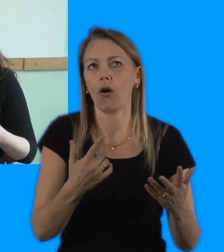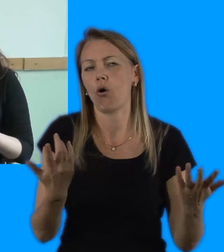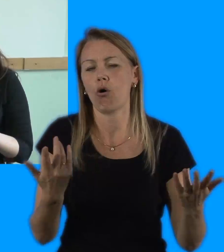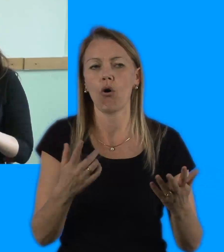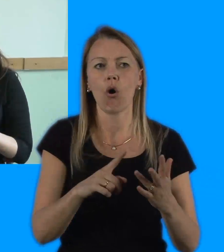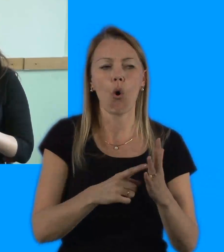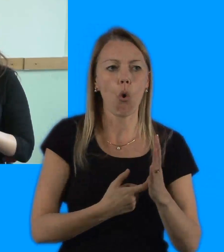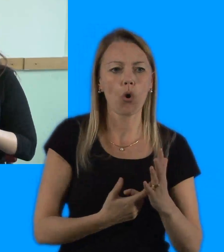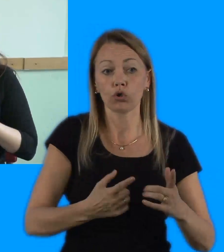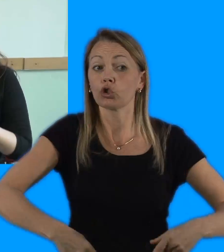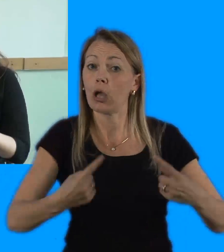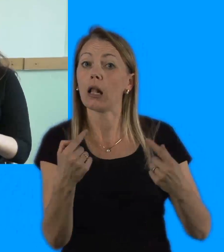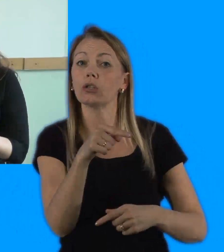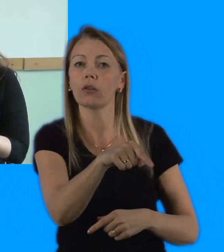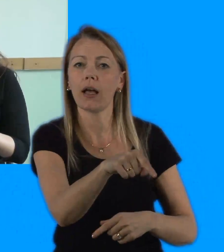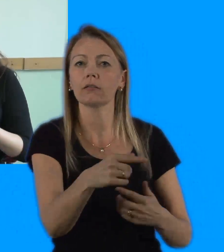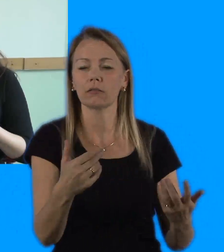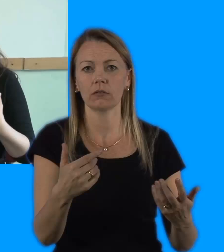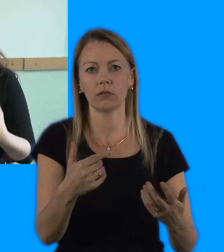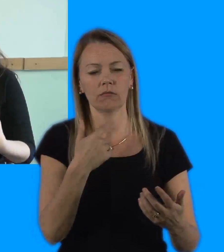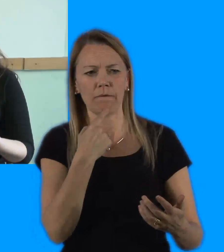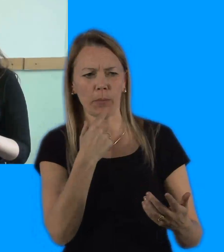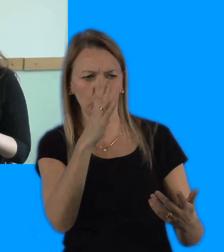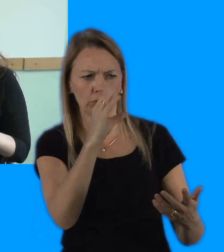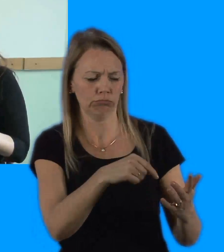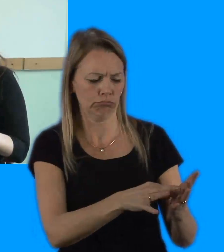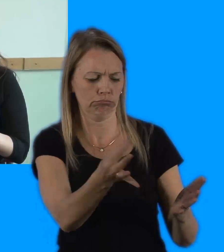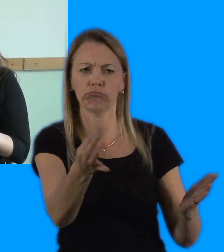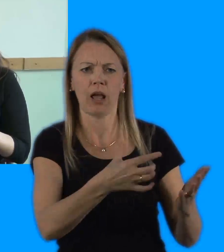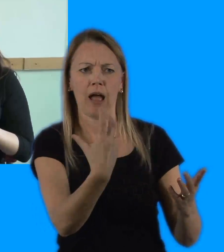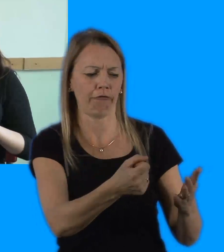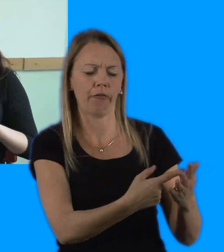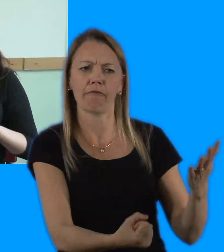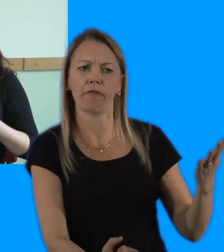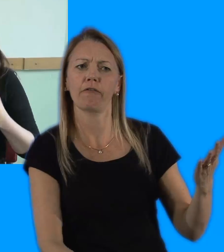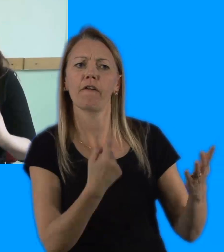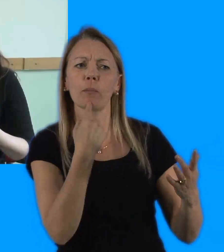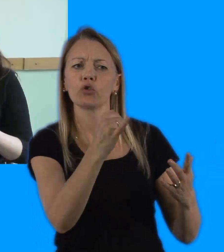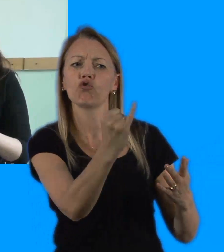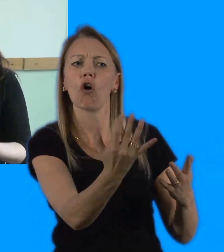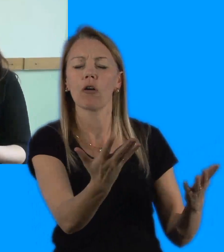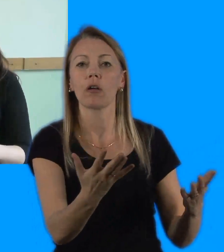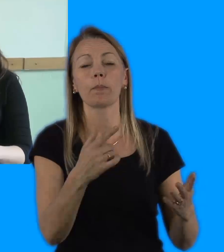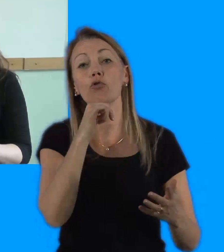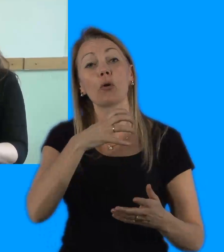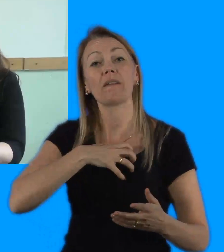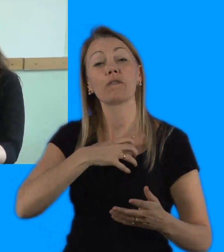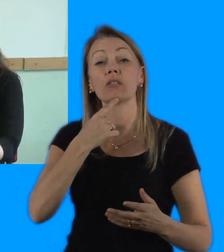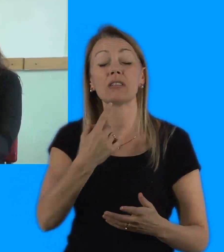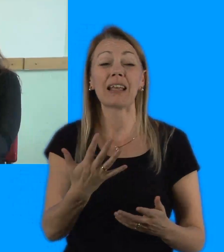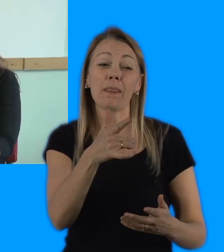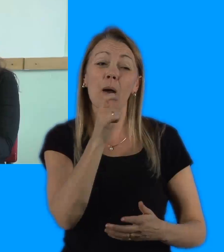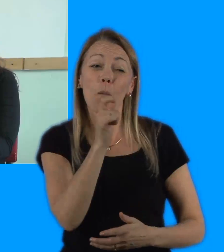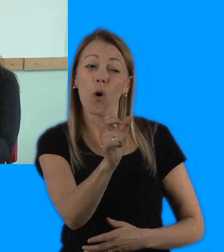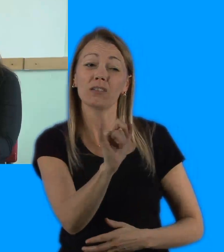misconstrued, or so challenging that with some of the information that I know, or not being afraid to say, well,